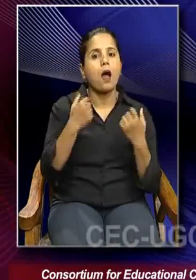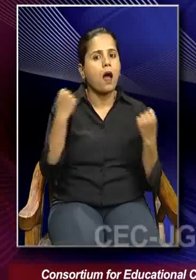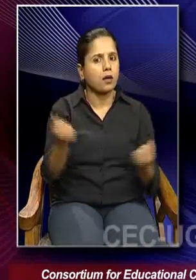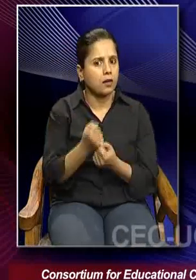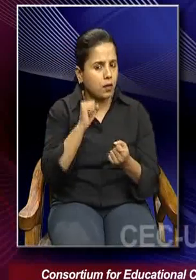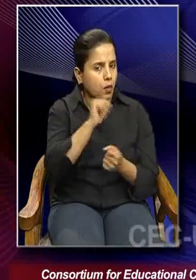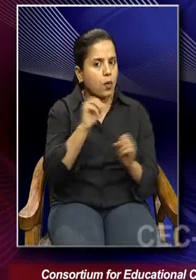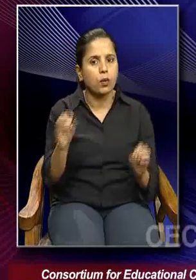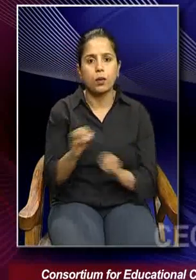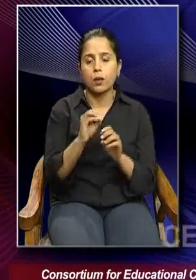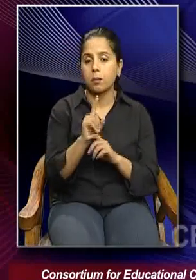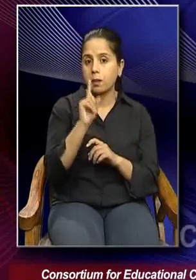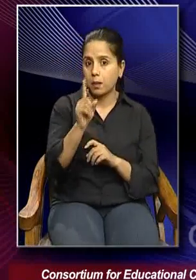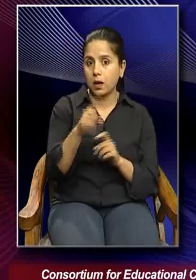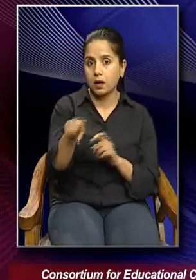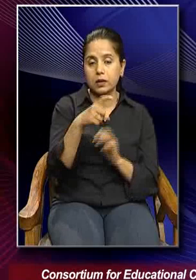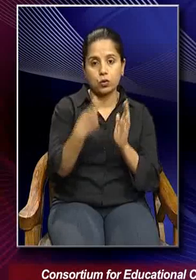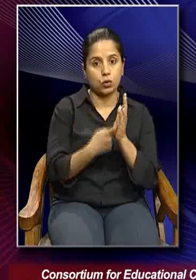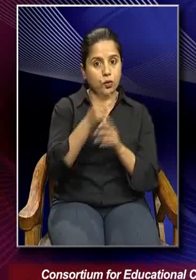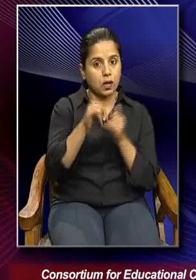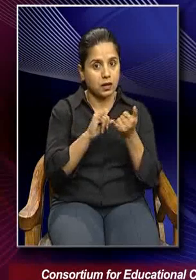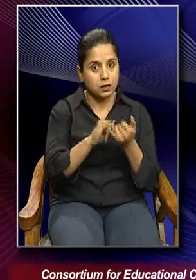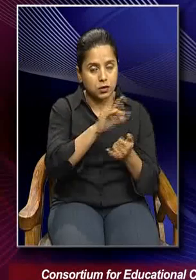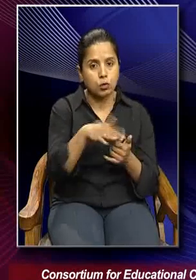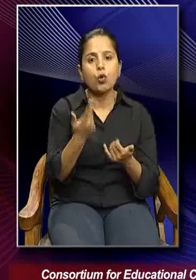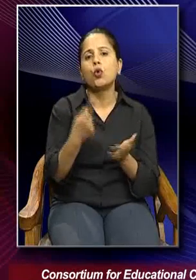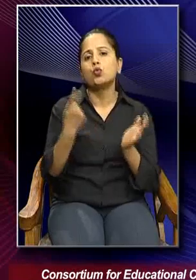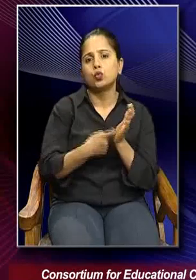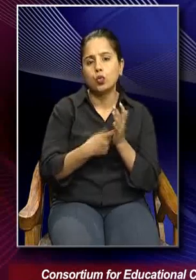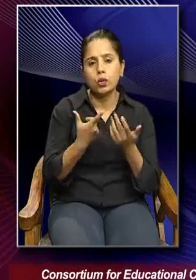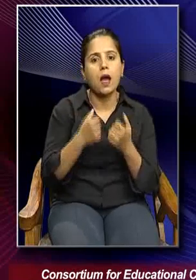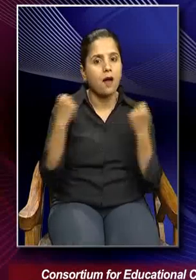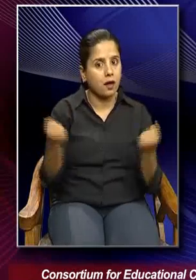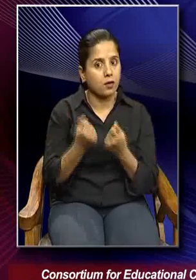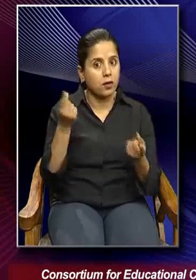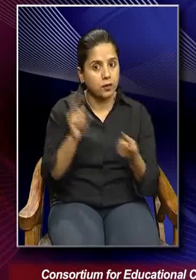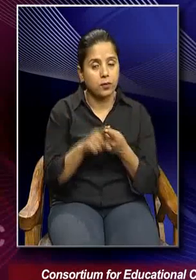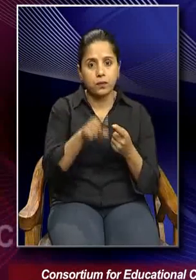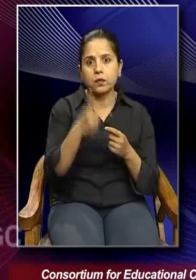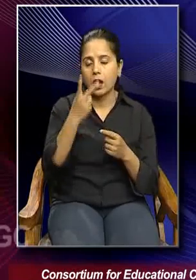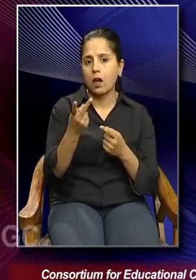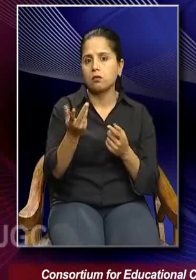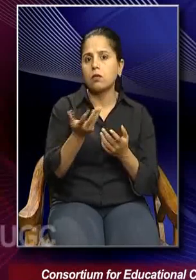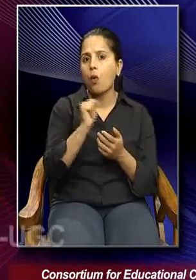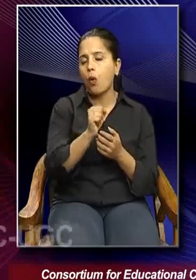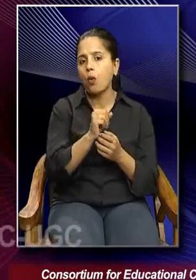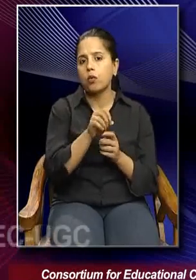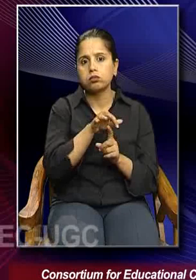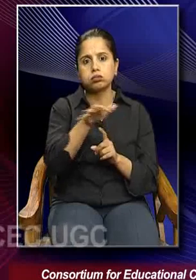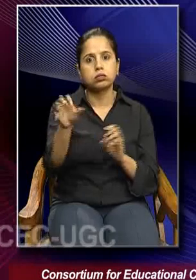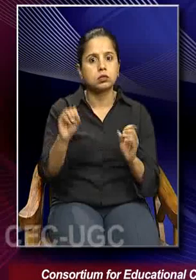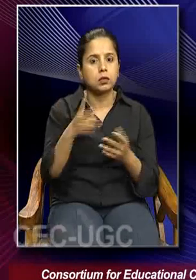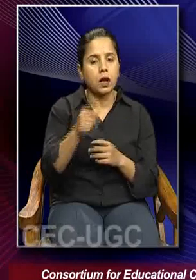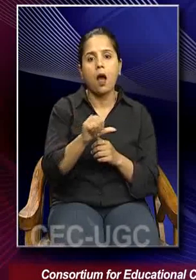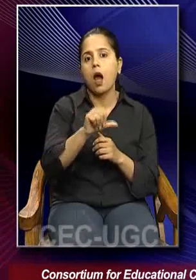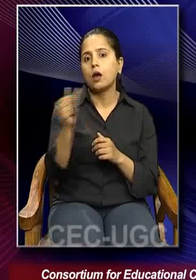state. But when this Rajas, which is the principle of activity, when it vibrates, it makes the